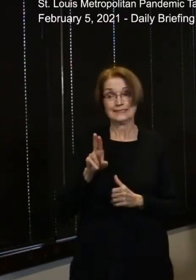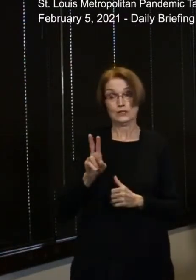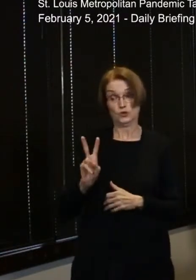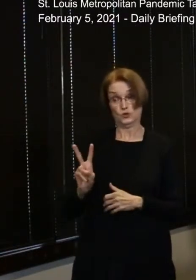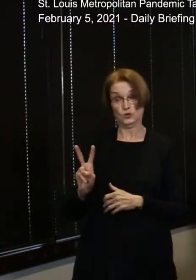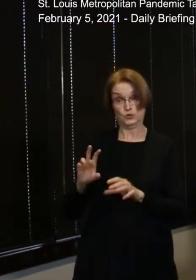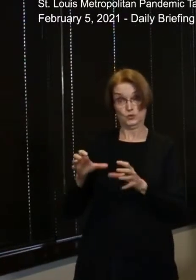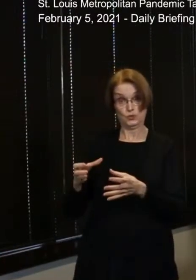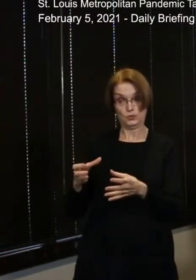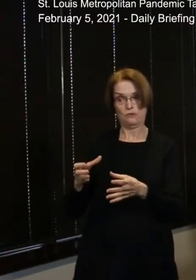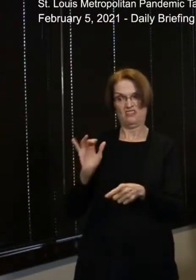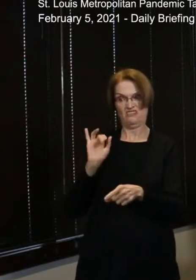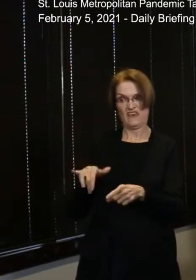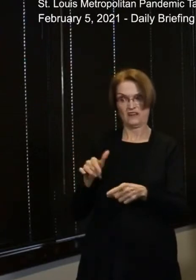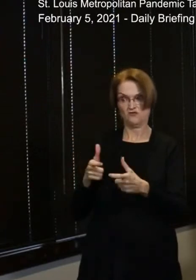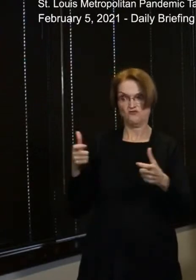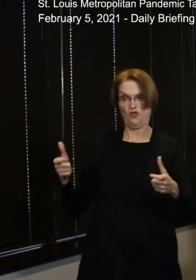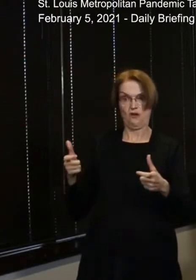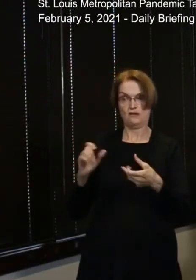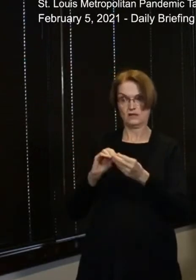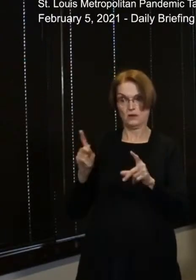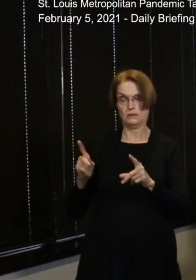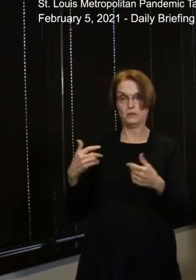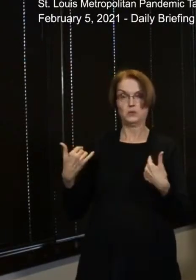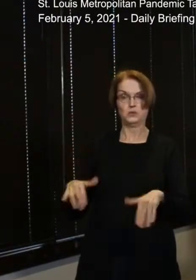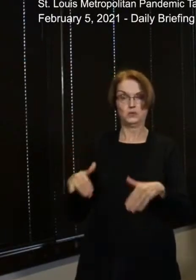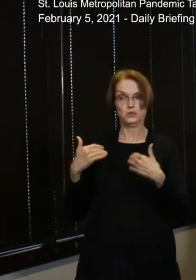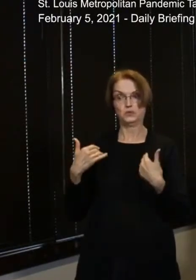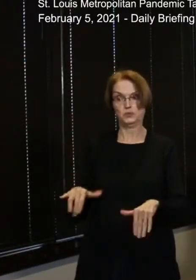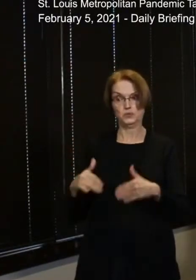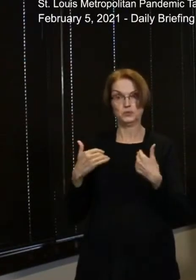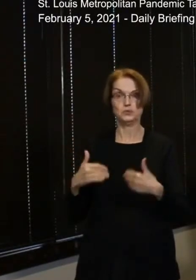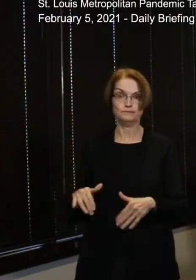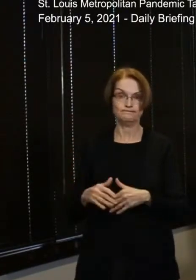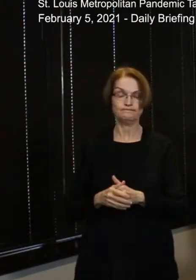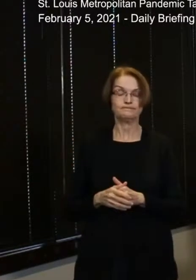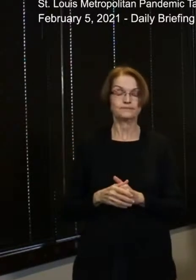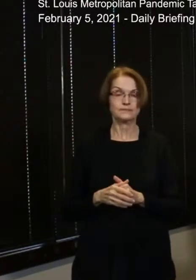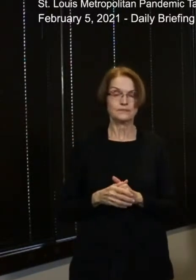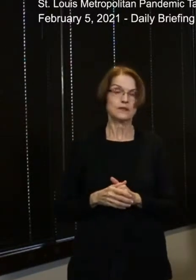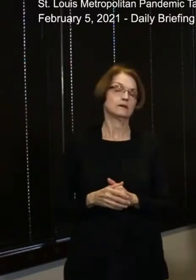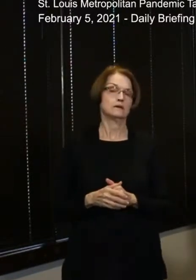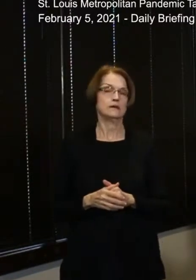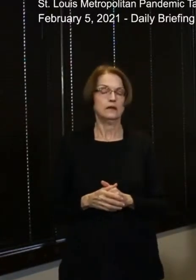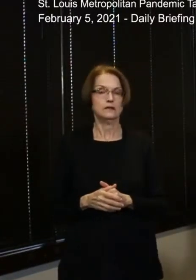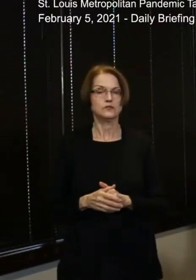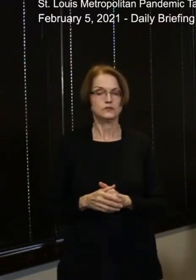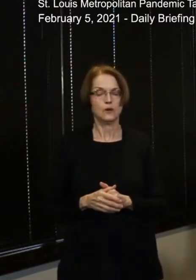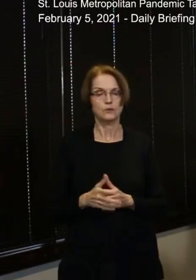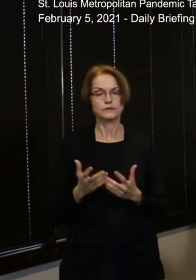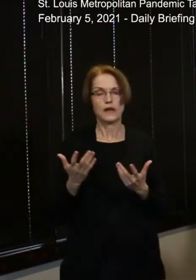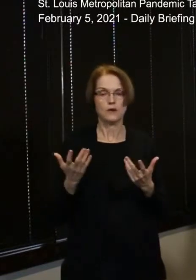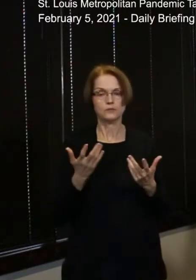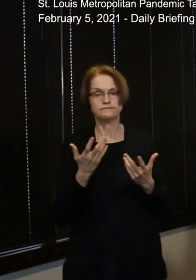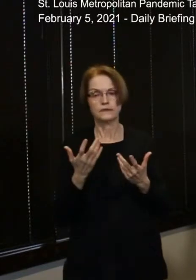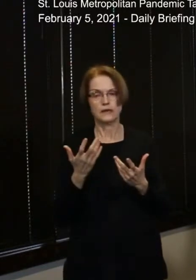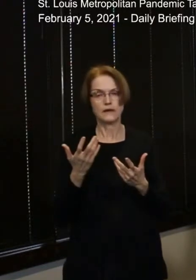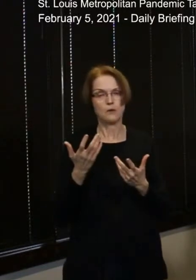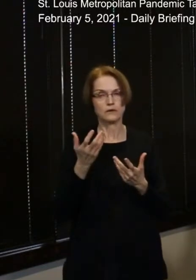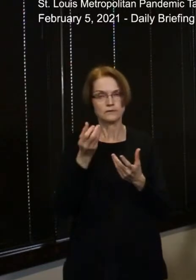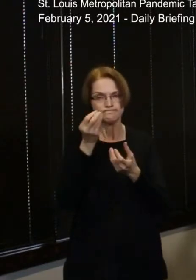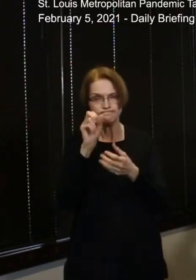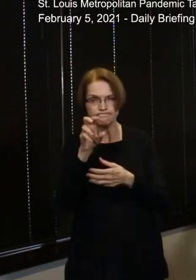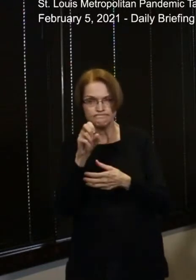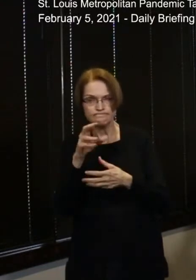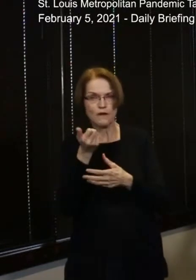2 now, that's where that large percentage of population comes in. So let me just share a couple of numbers with you.